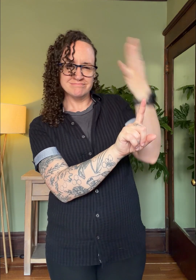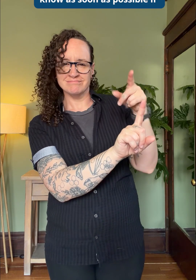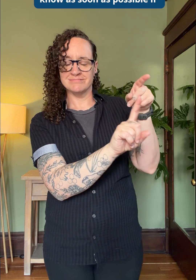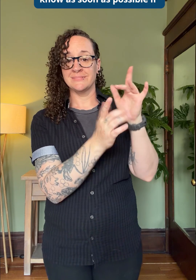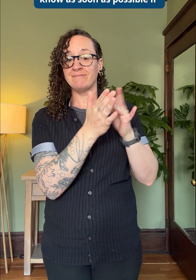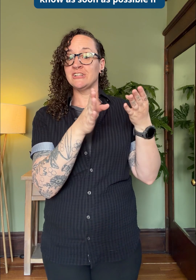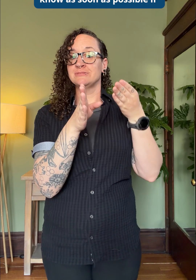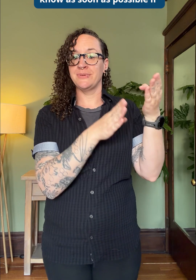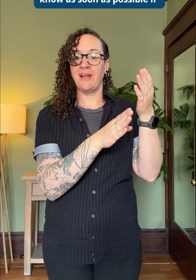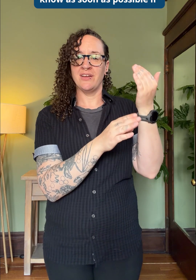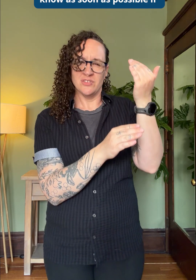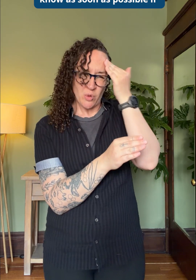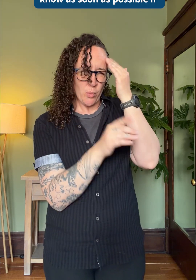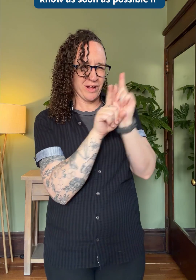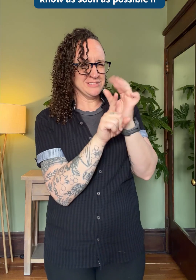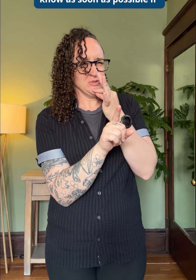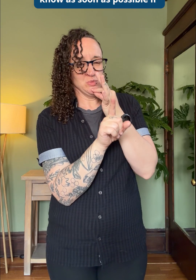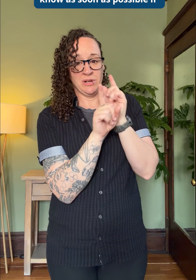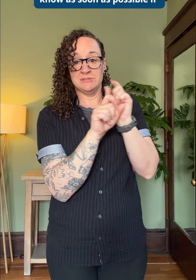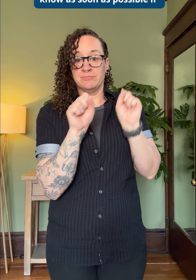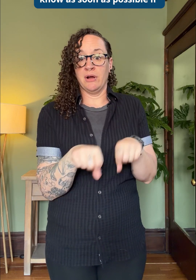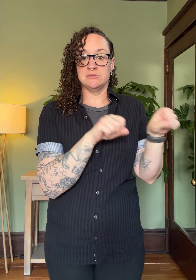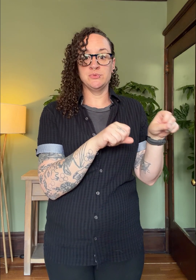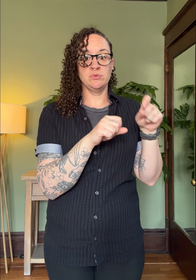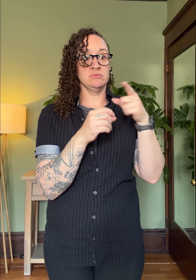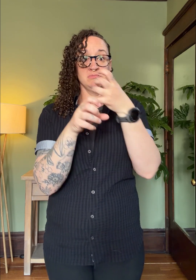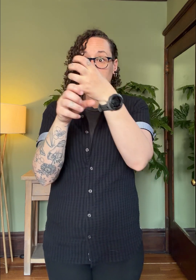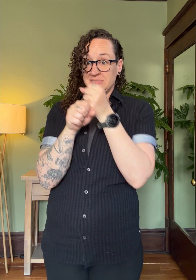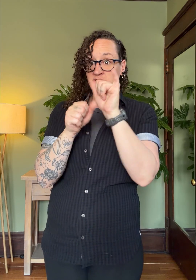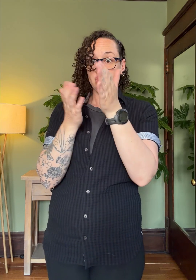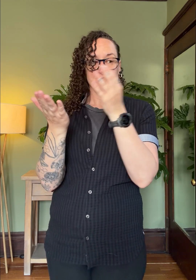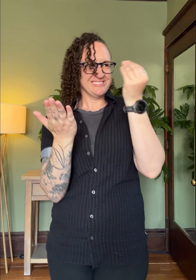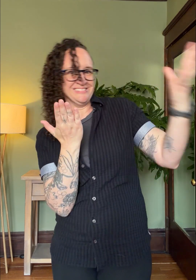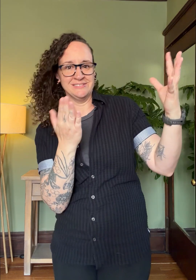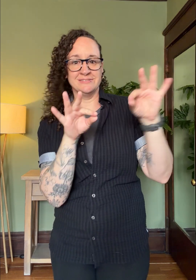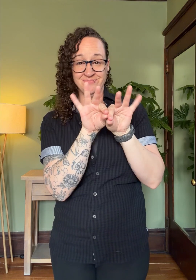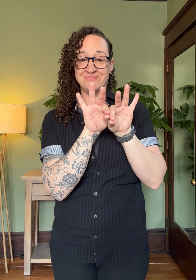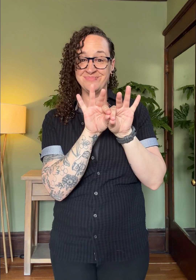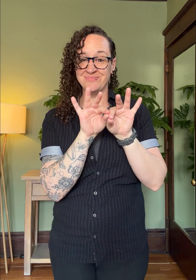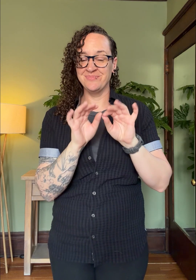But let your Advantage plan know as soon as possible if you've received those services.